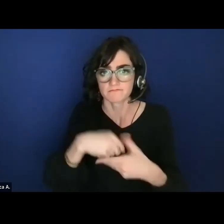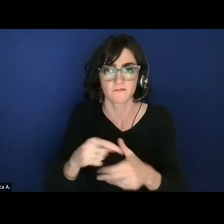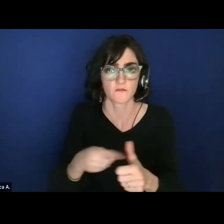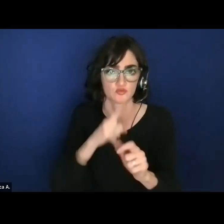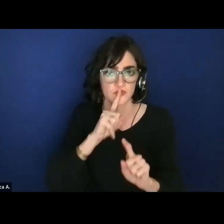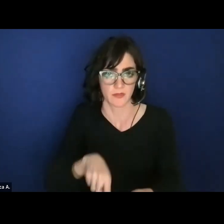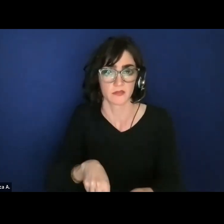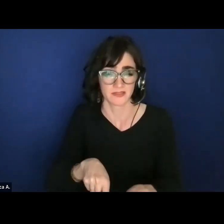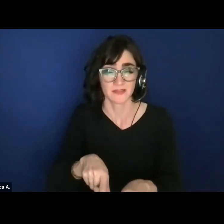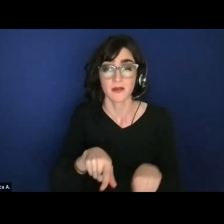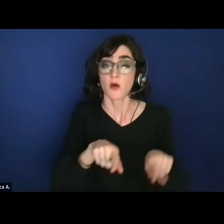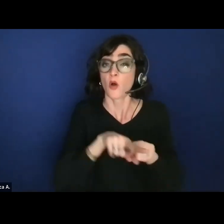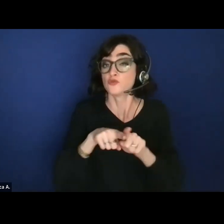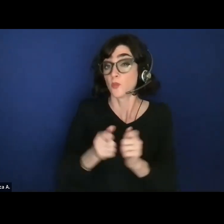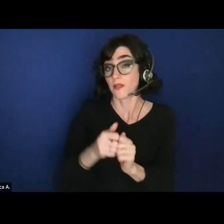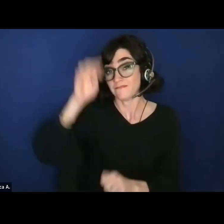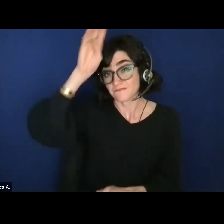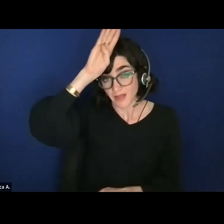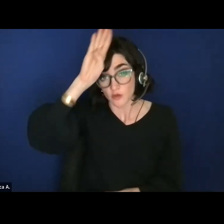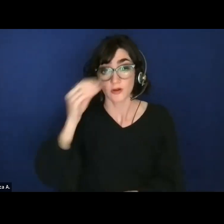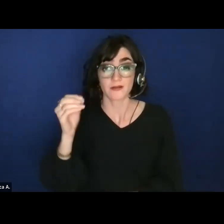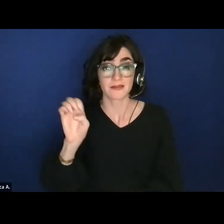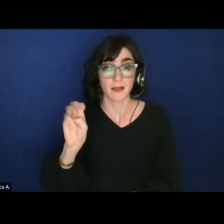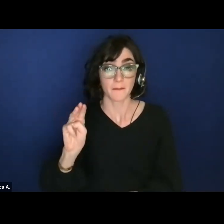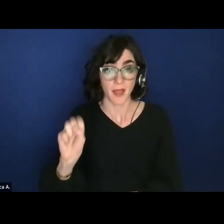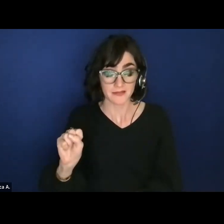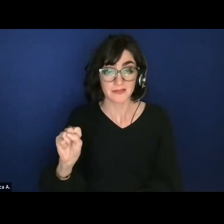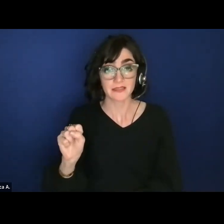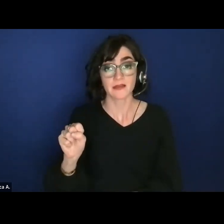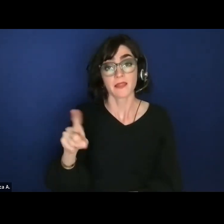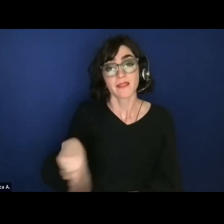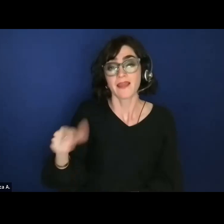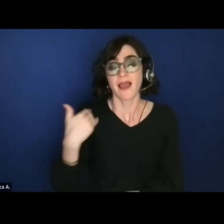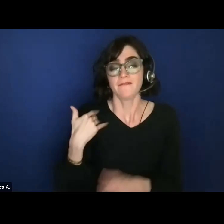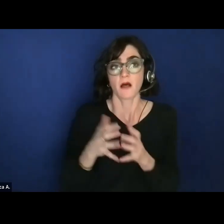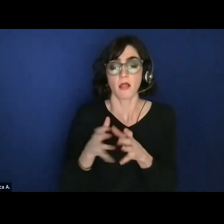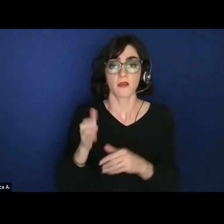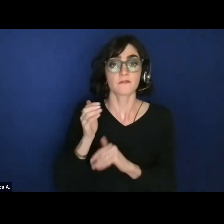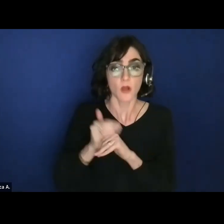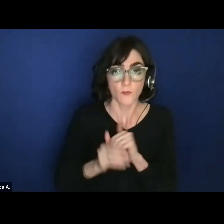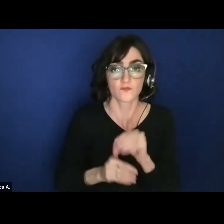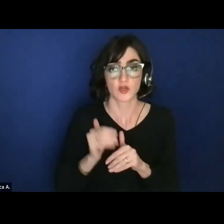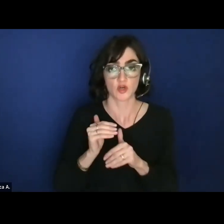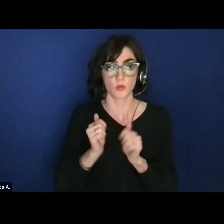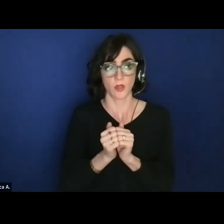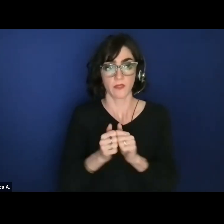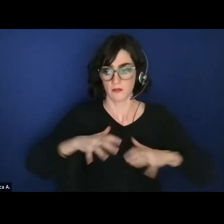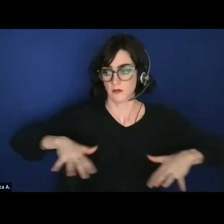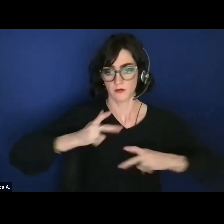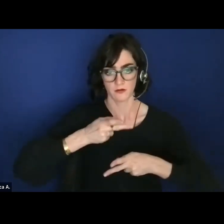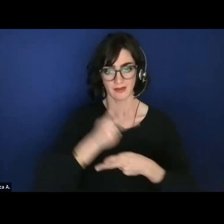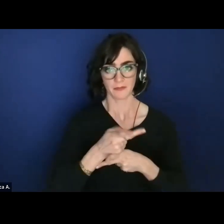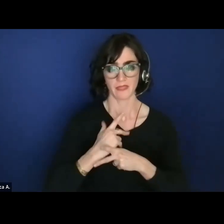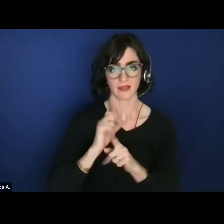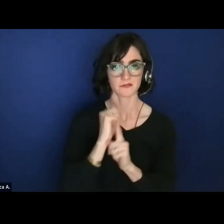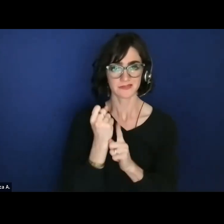and EMS is they have a lot of comfort in securing settings. And so, you know, I